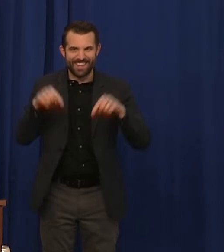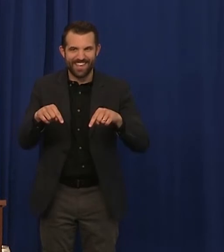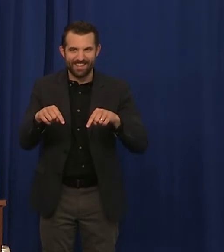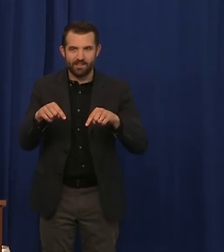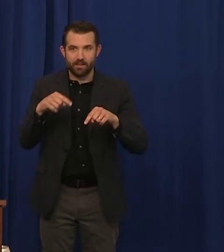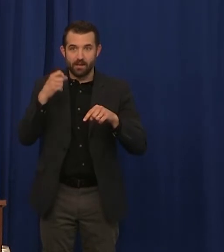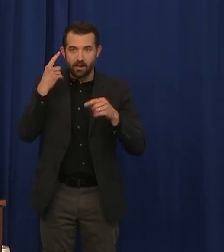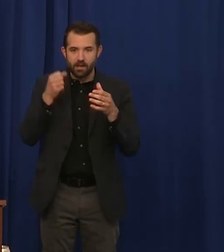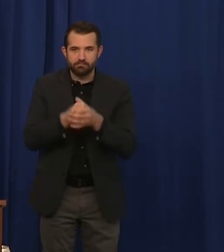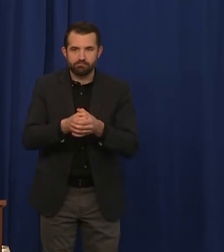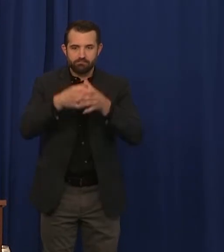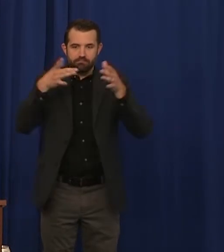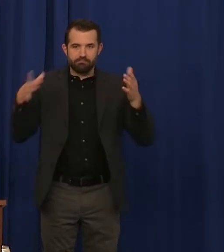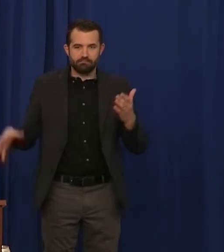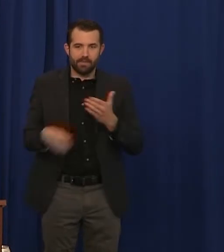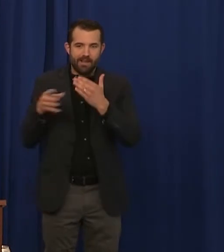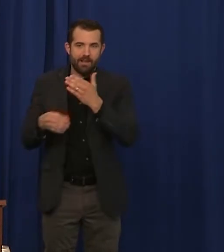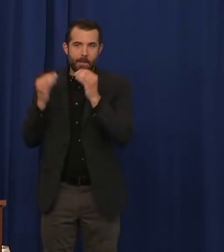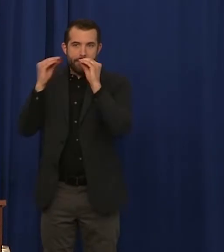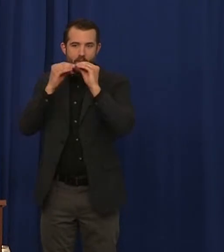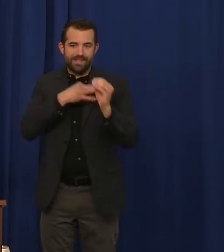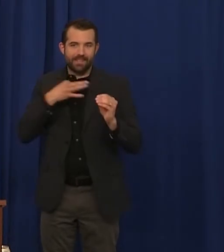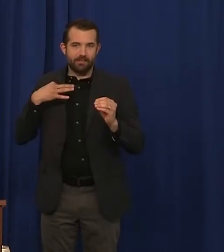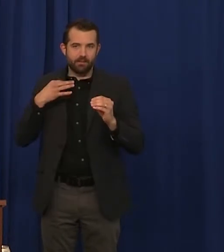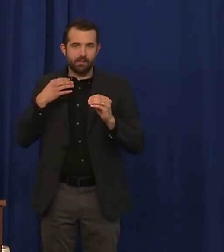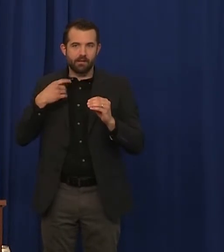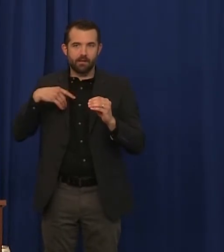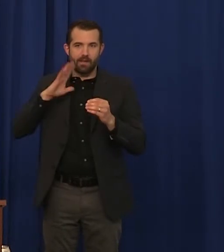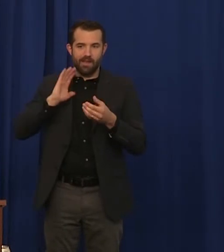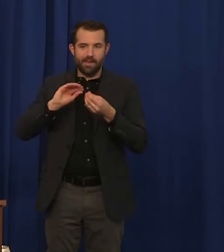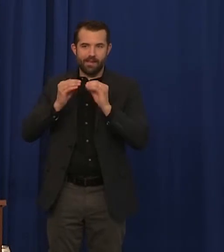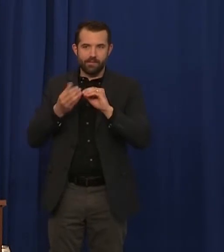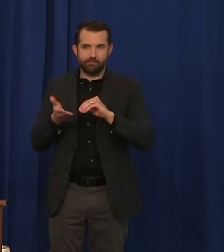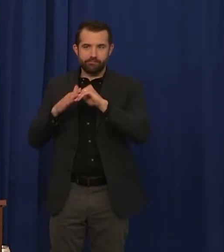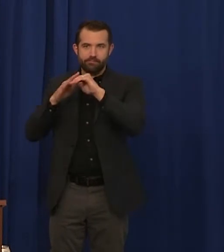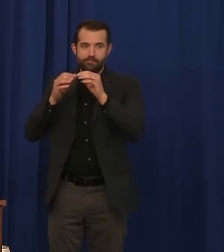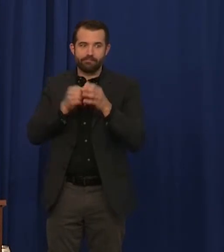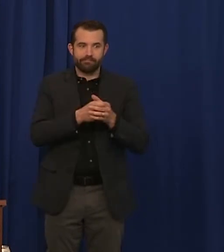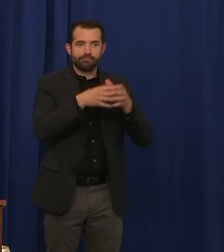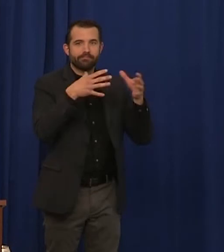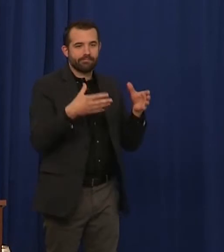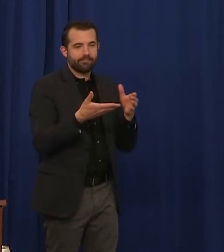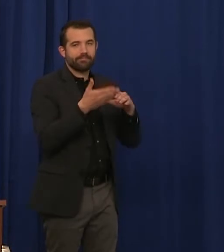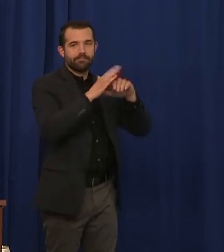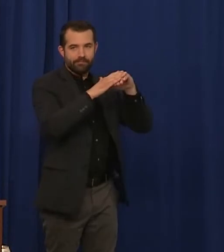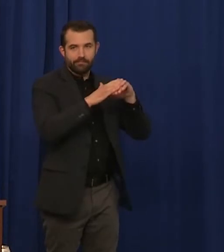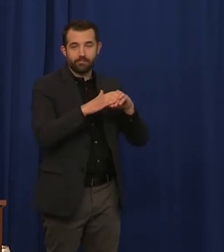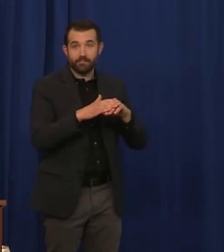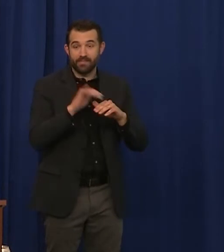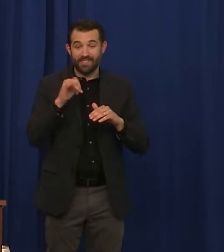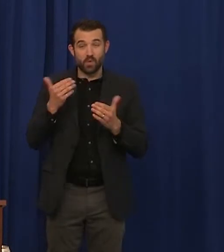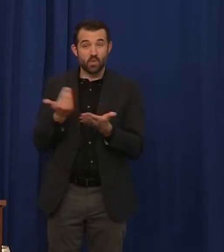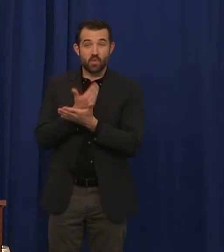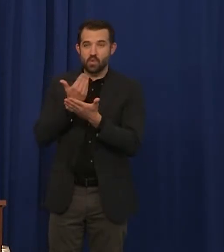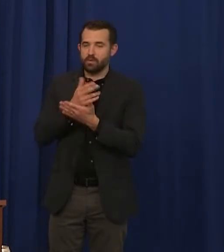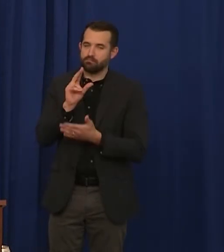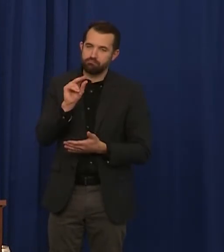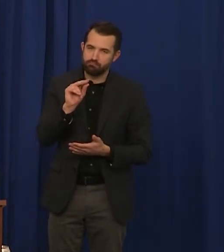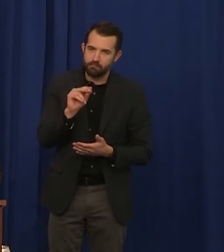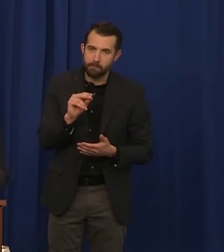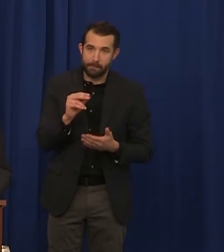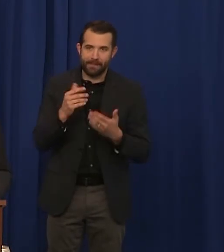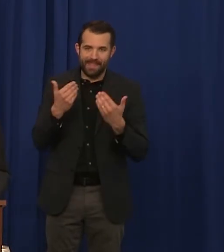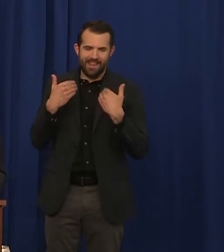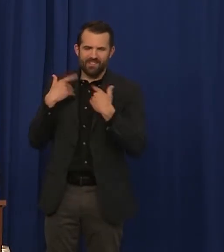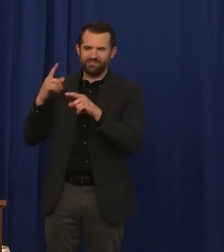efforts now because of the increase of COVID-19, but it's not a new venture. So it's just an expanded one as opposed to a new